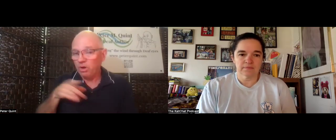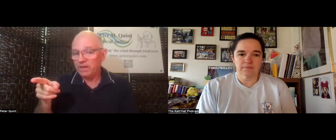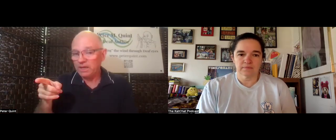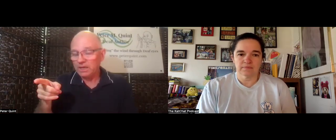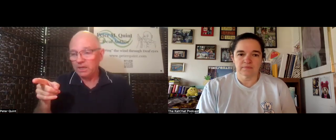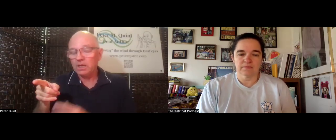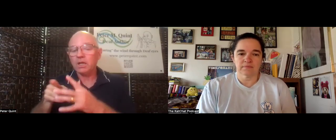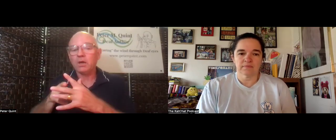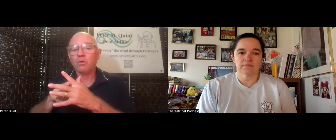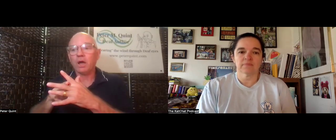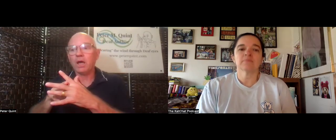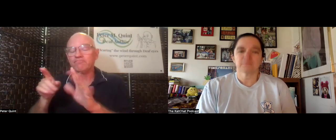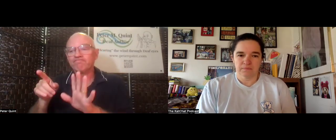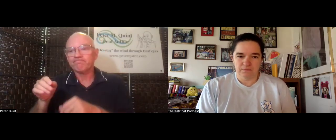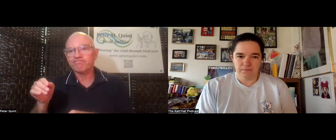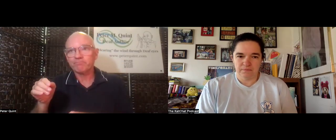This woman,